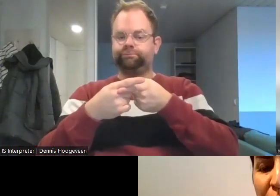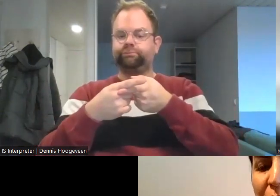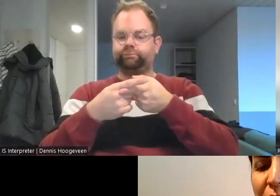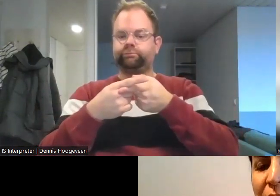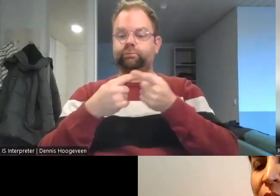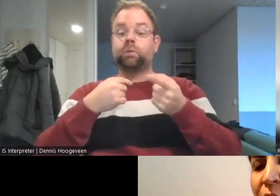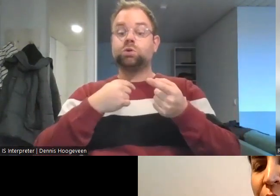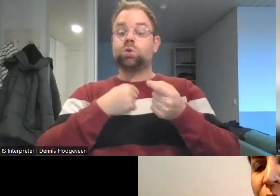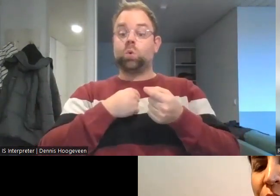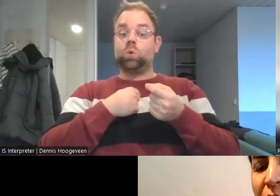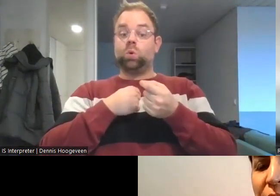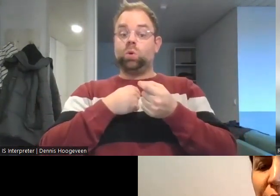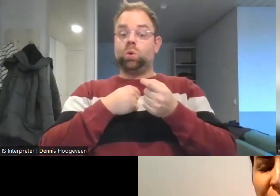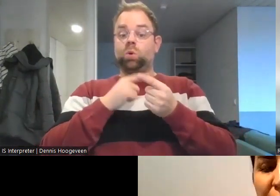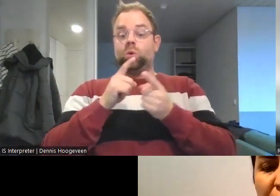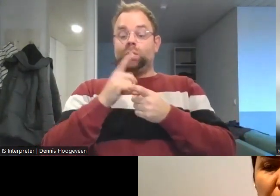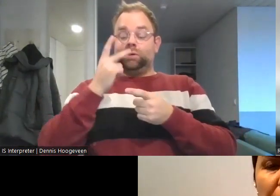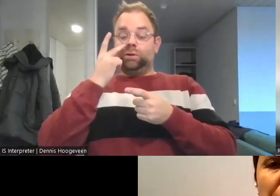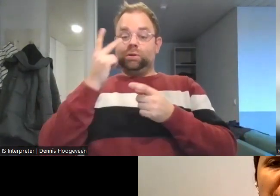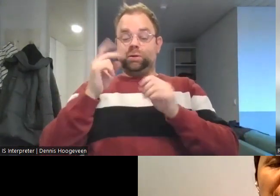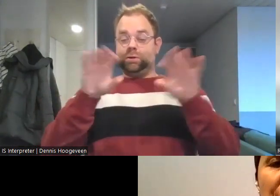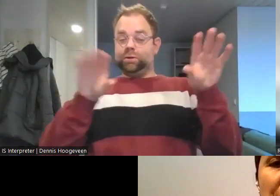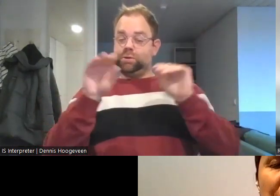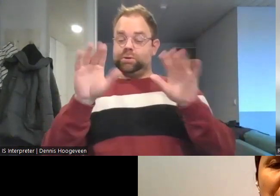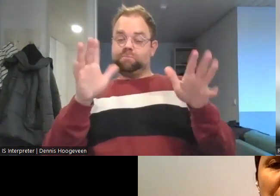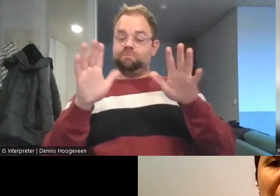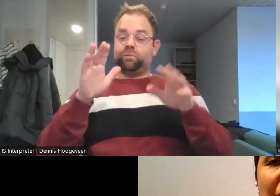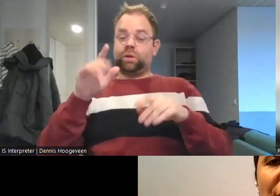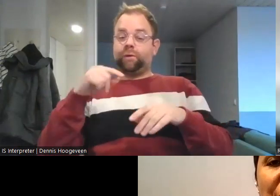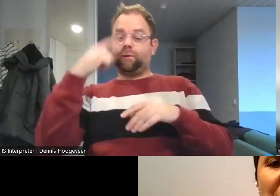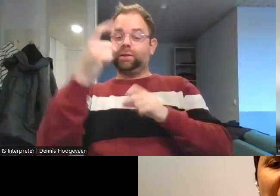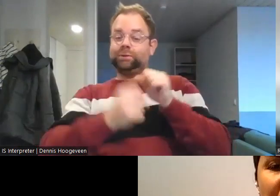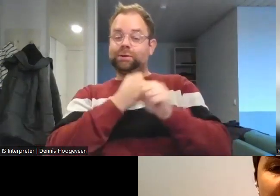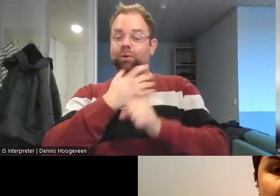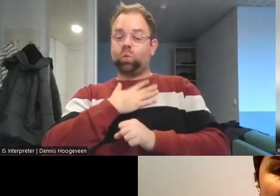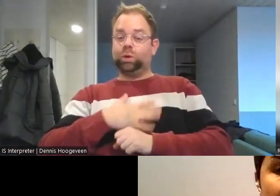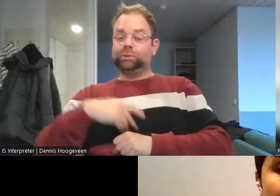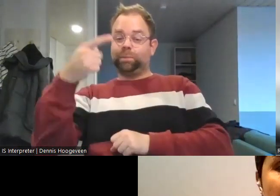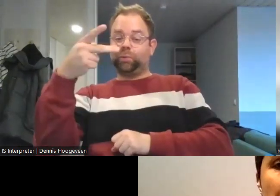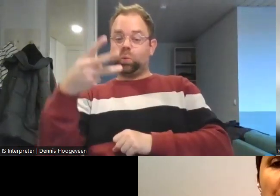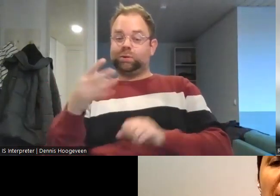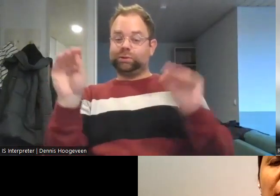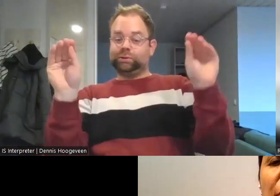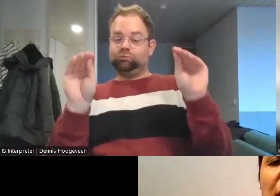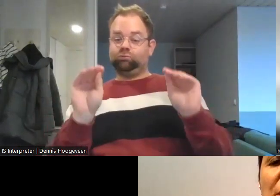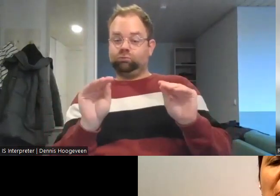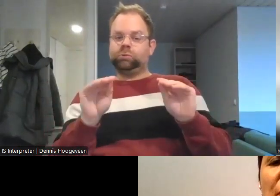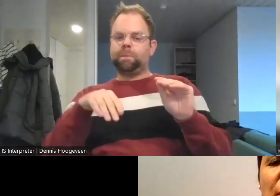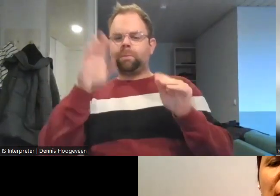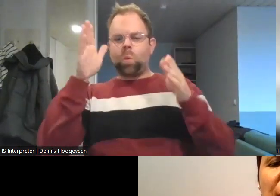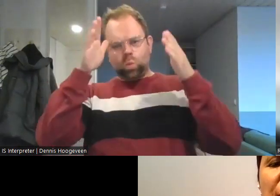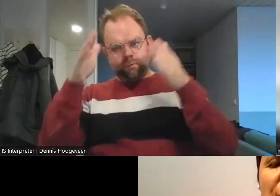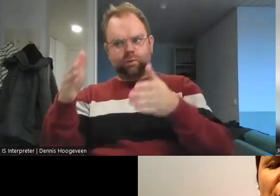with disabilities face. This is, of course, very important. Last week, we had on the occasion